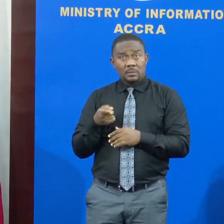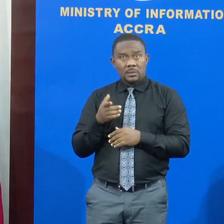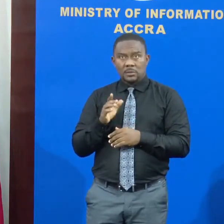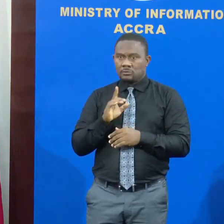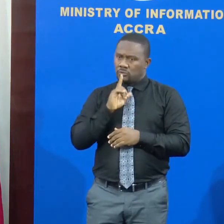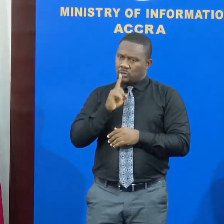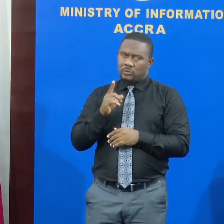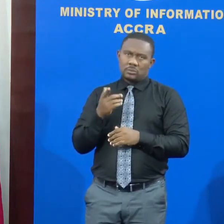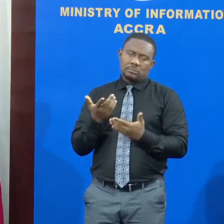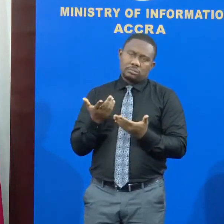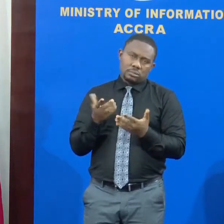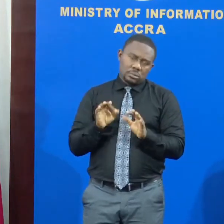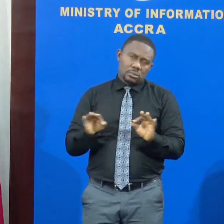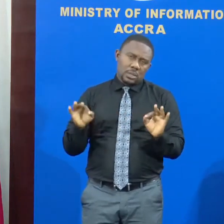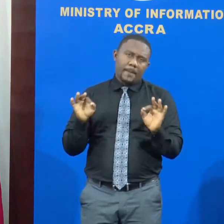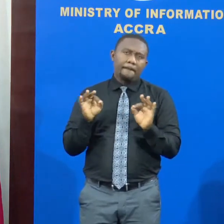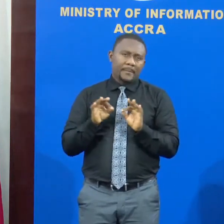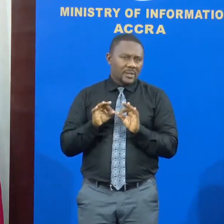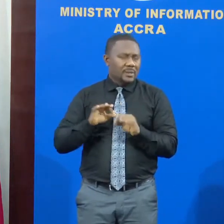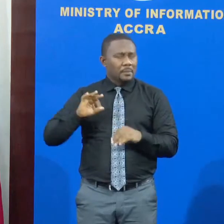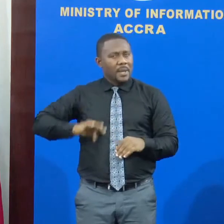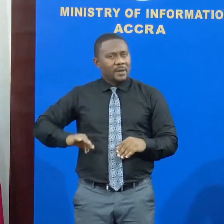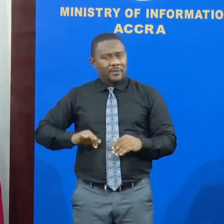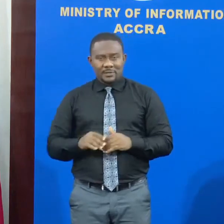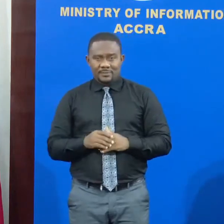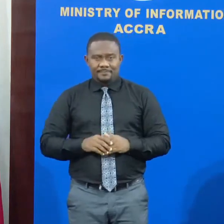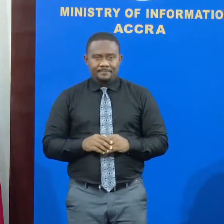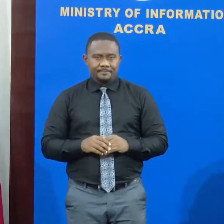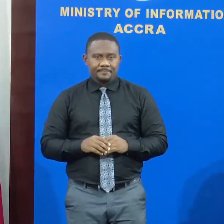of individual and societal benefits.